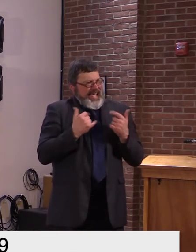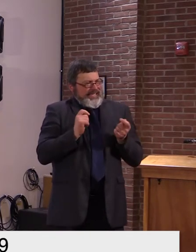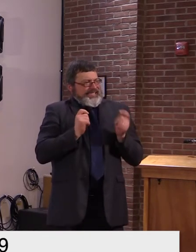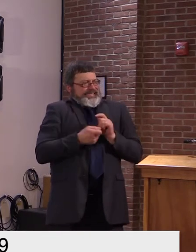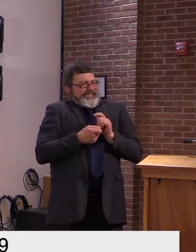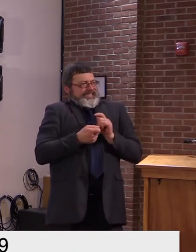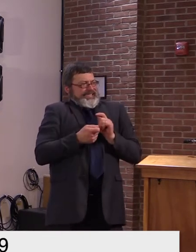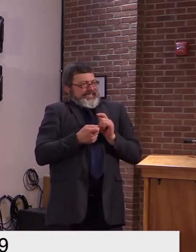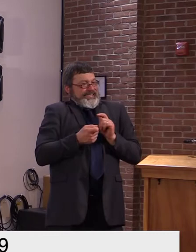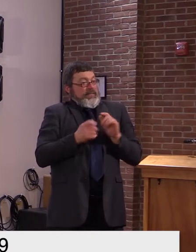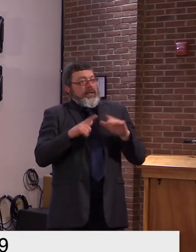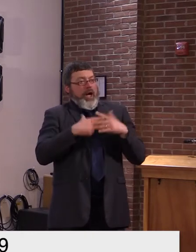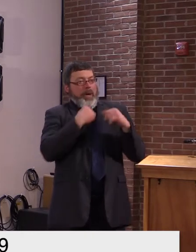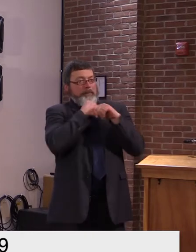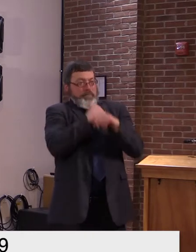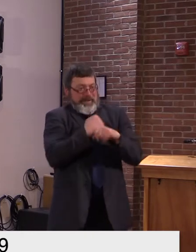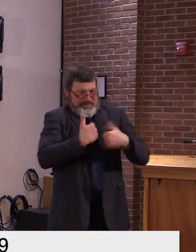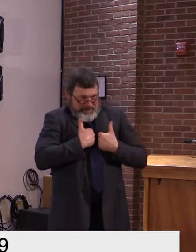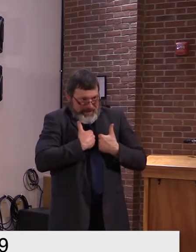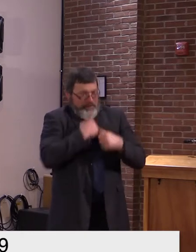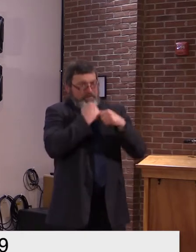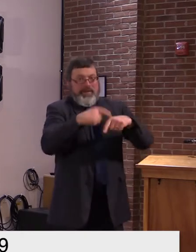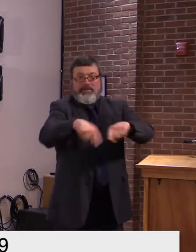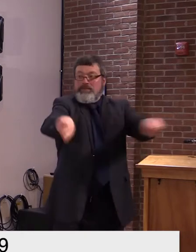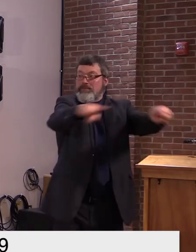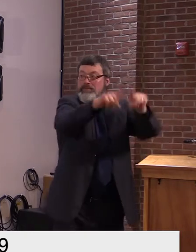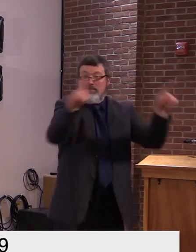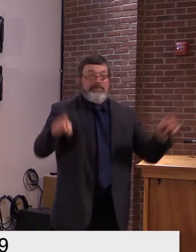us. I'll turn it back to the governor.